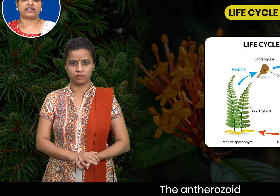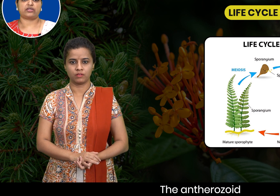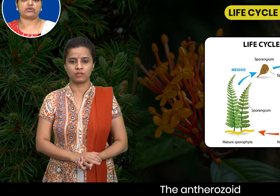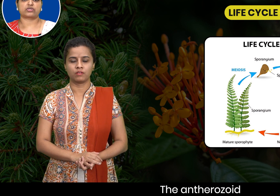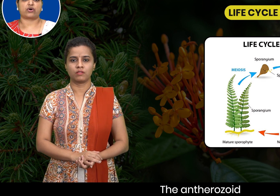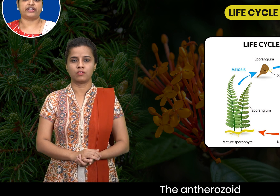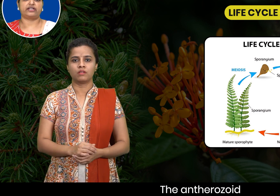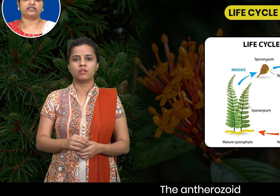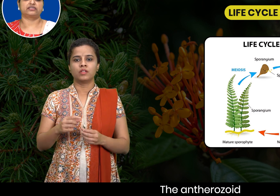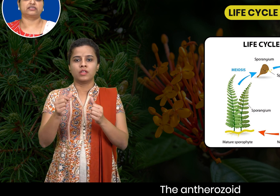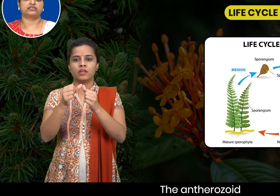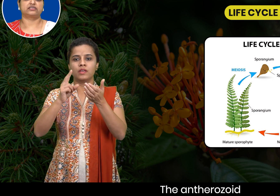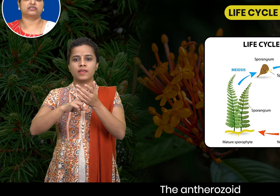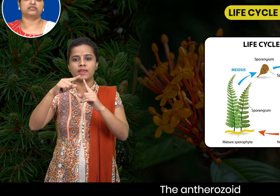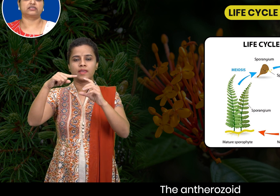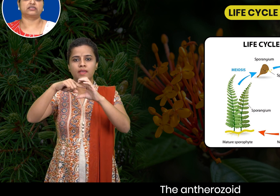The antherozoid